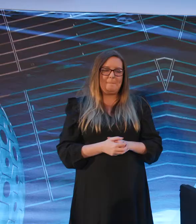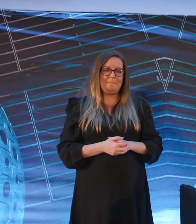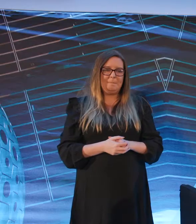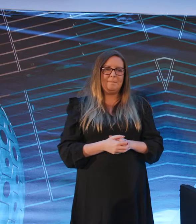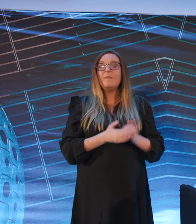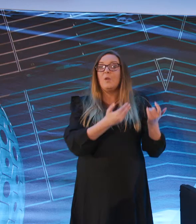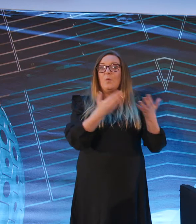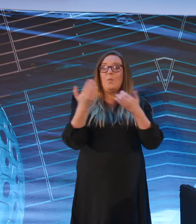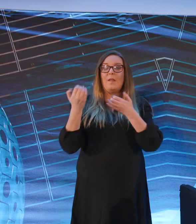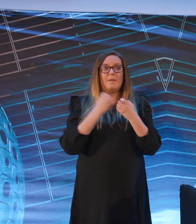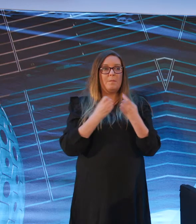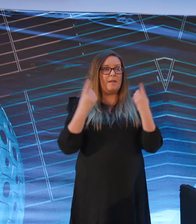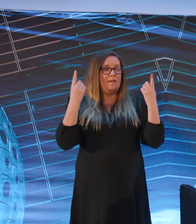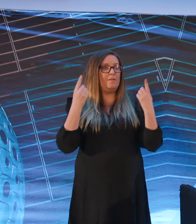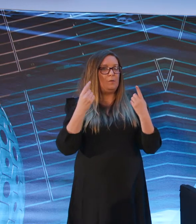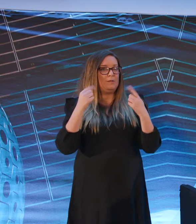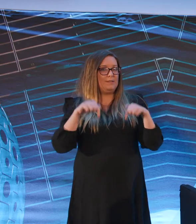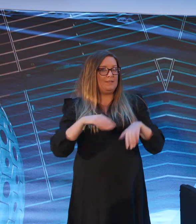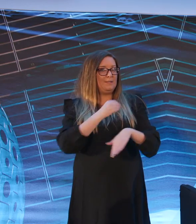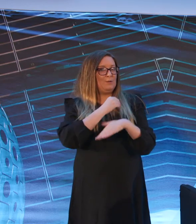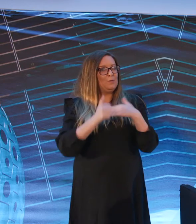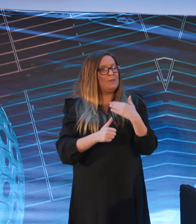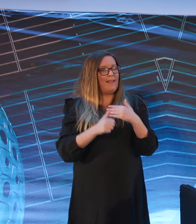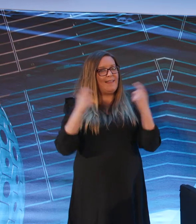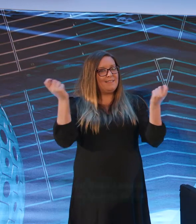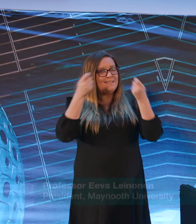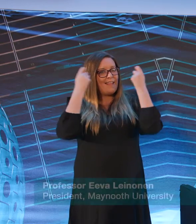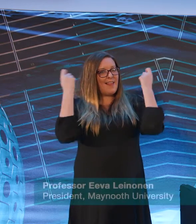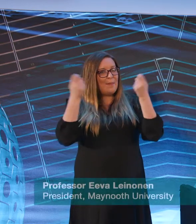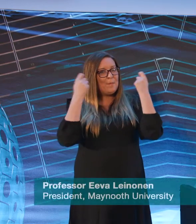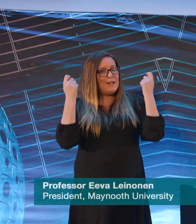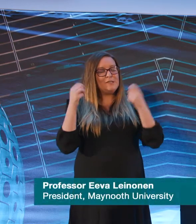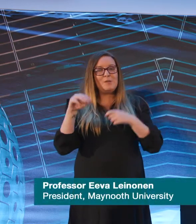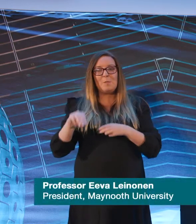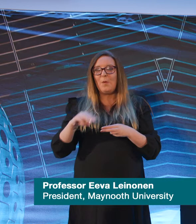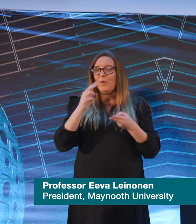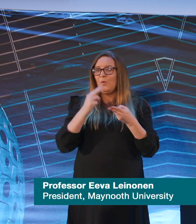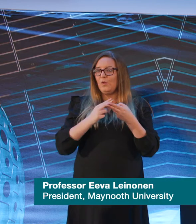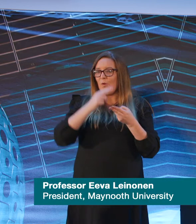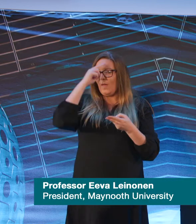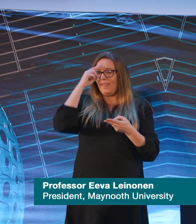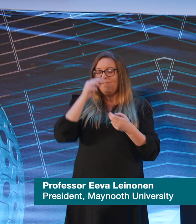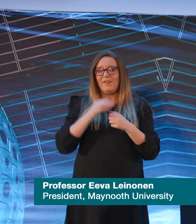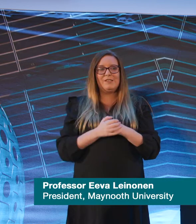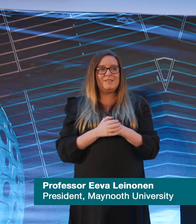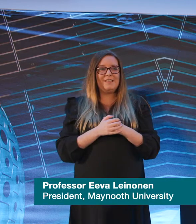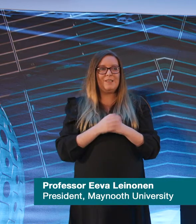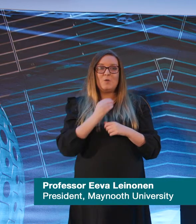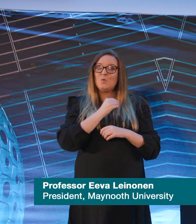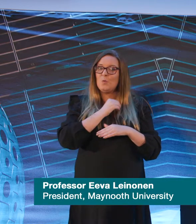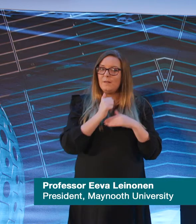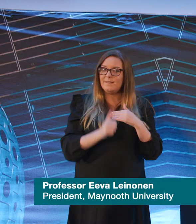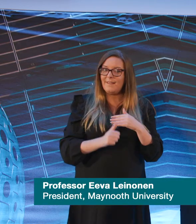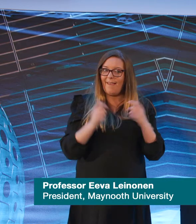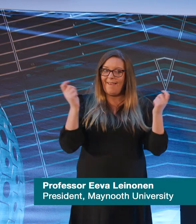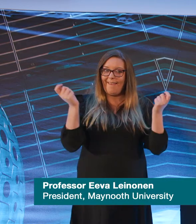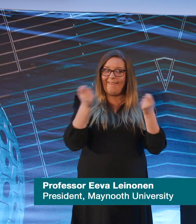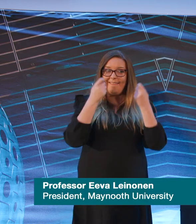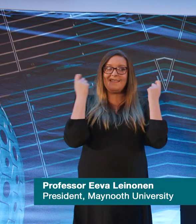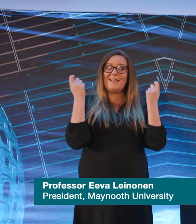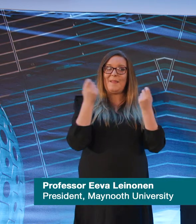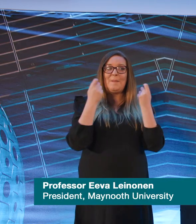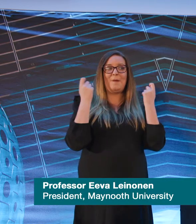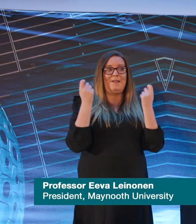So welcome everyone to today's celebration of Maynooth University. Today is a celebration and